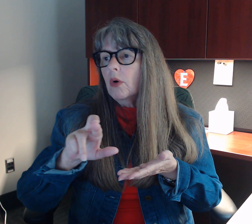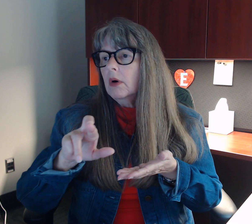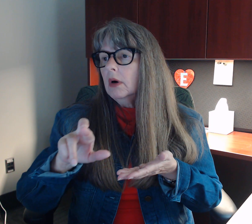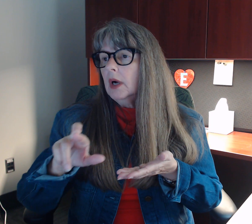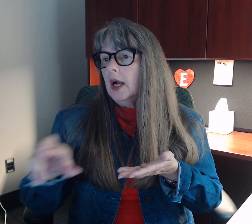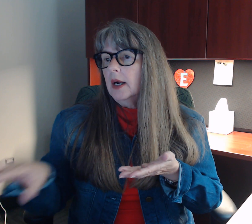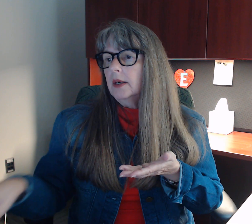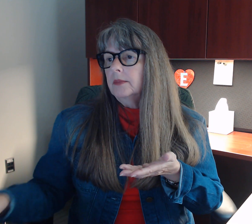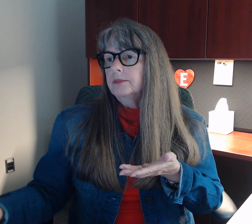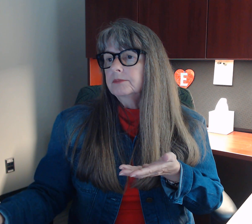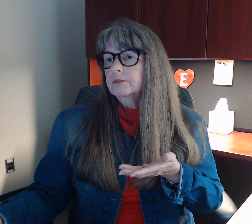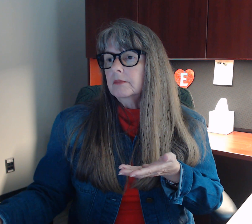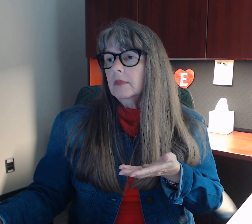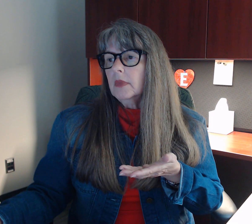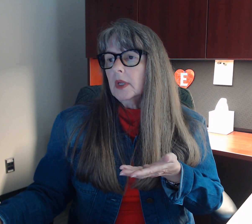or